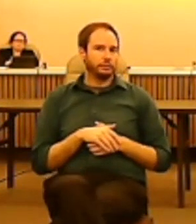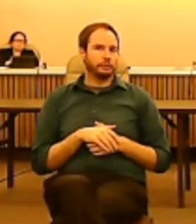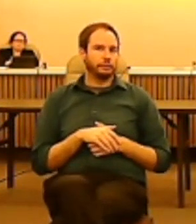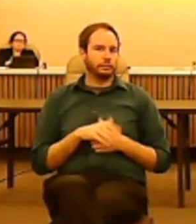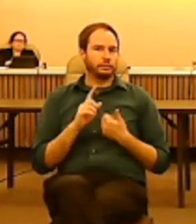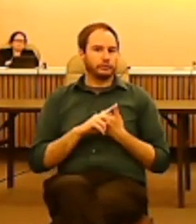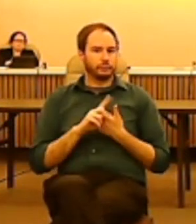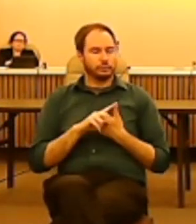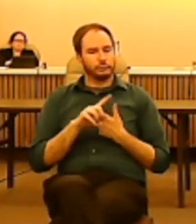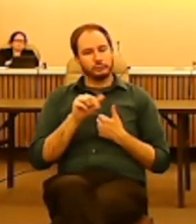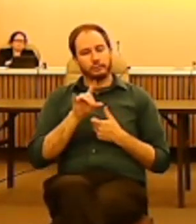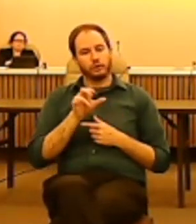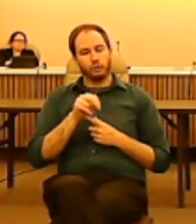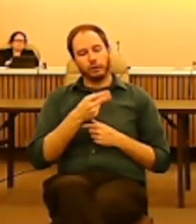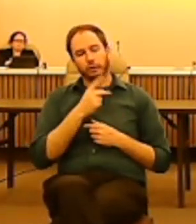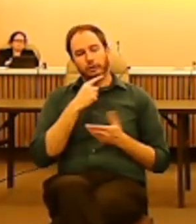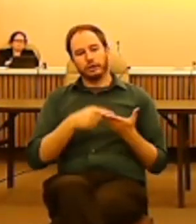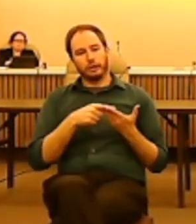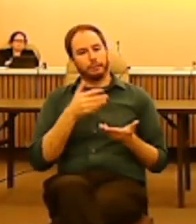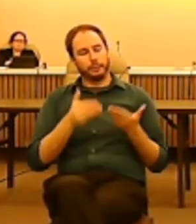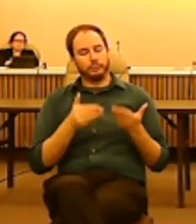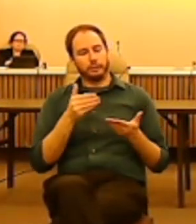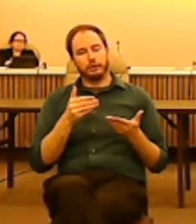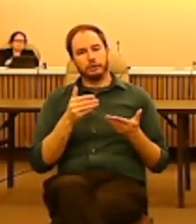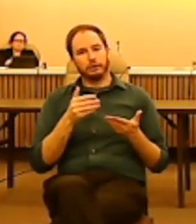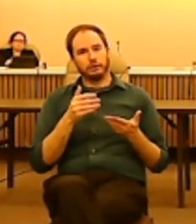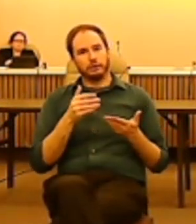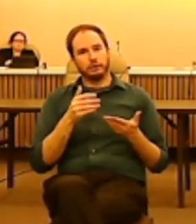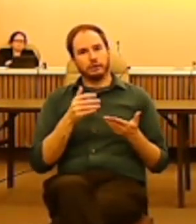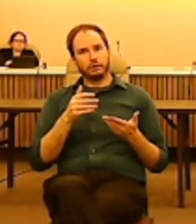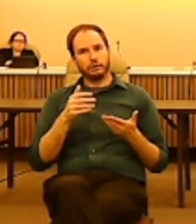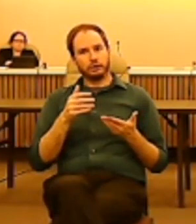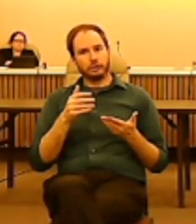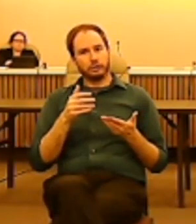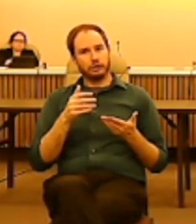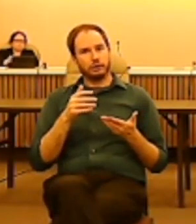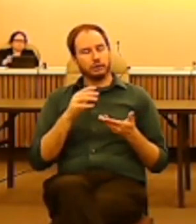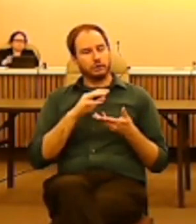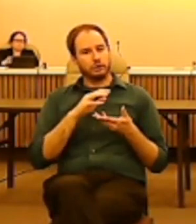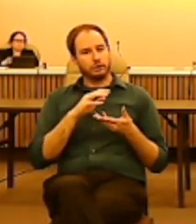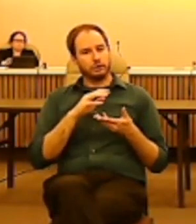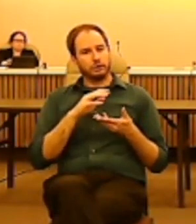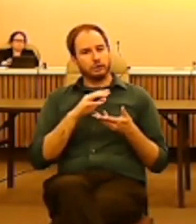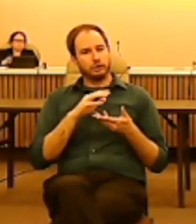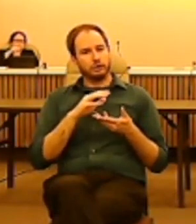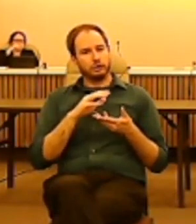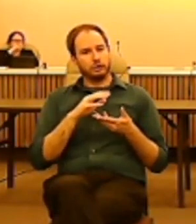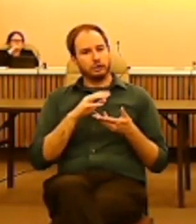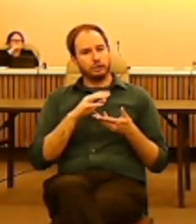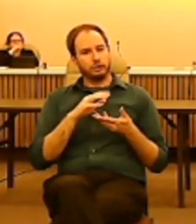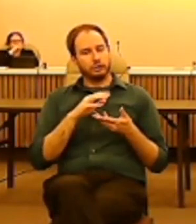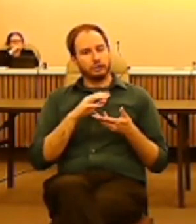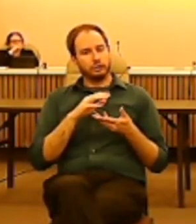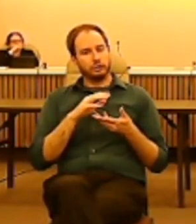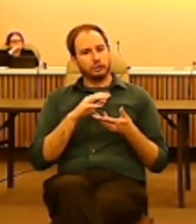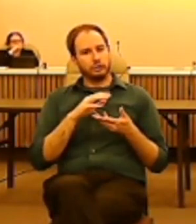Number one, Adrian and I were discussing possibly some sort of maybe, I don't know, story trail or some sort of trail